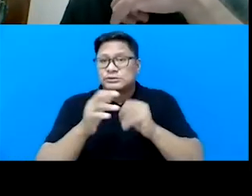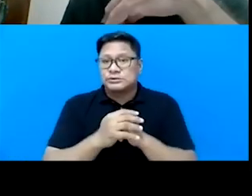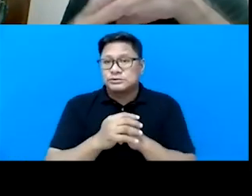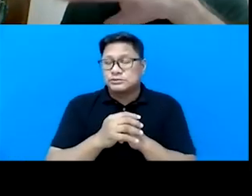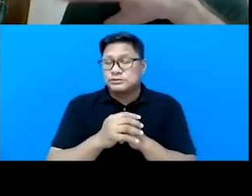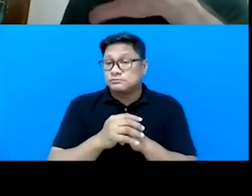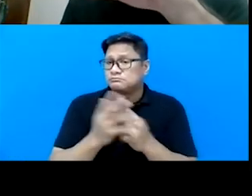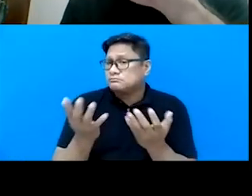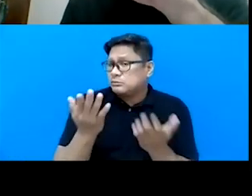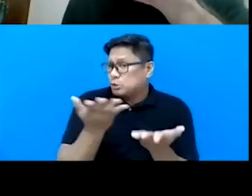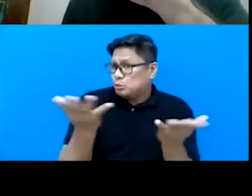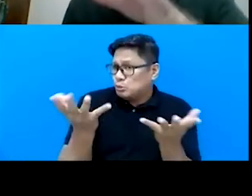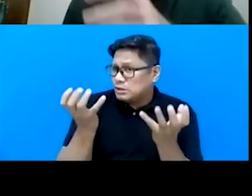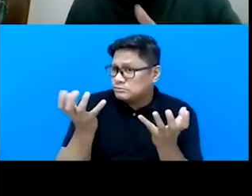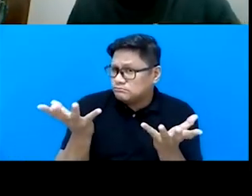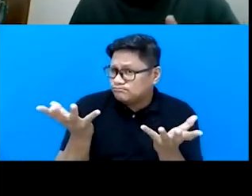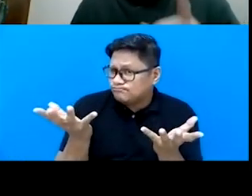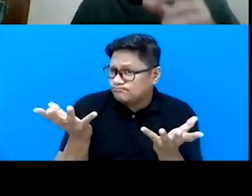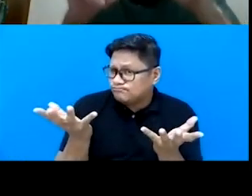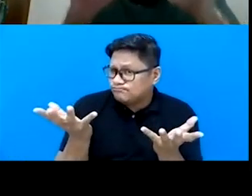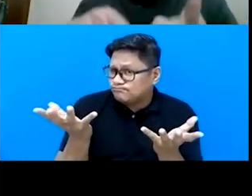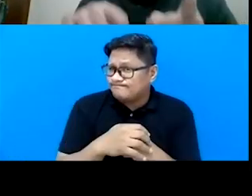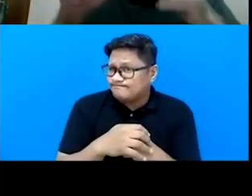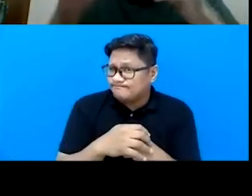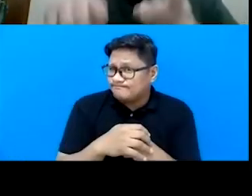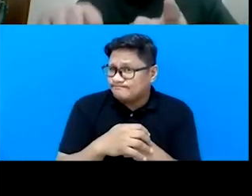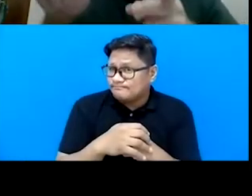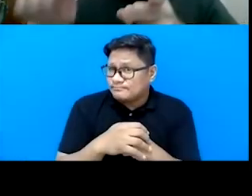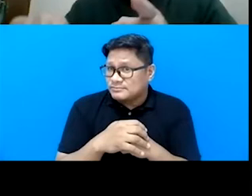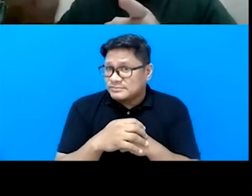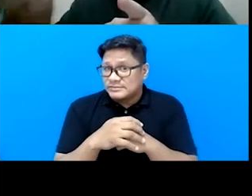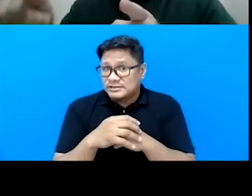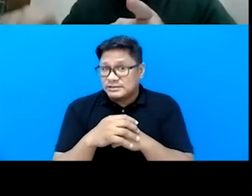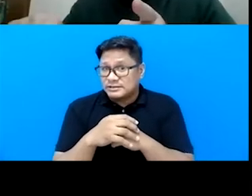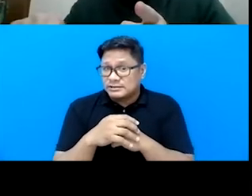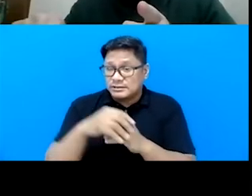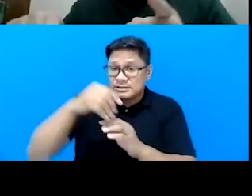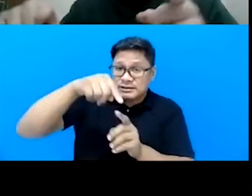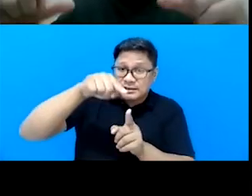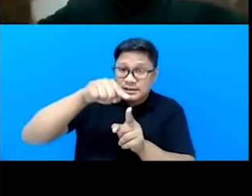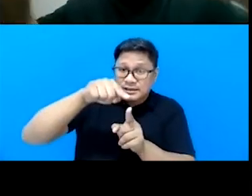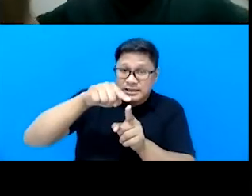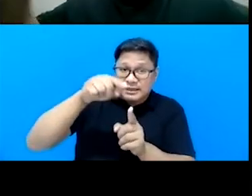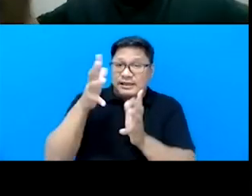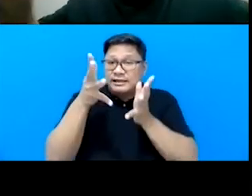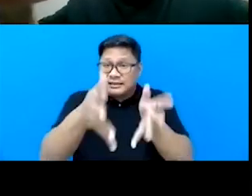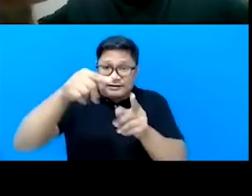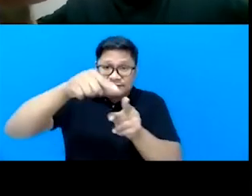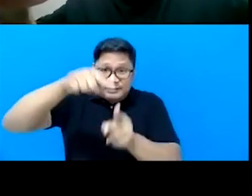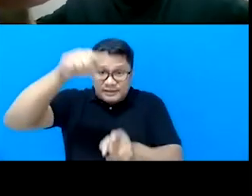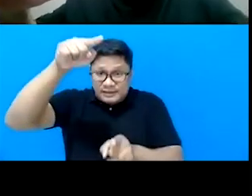to uh, delete the lines in between each sign. Just have a